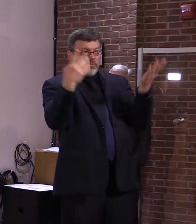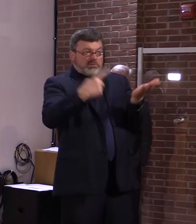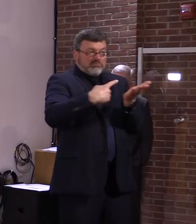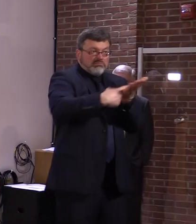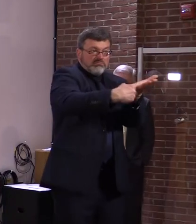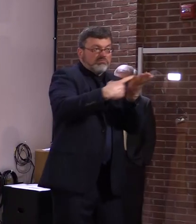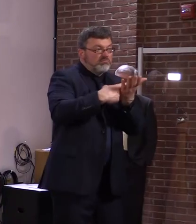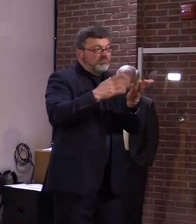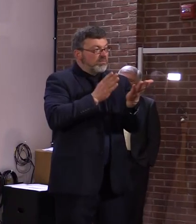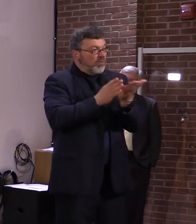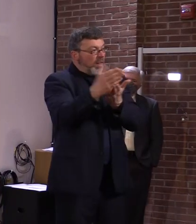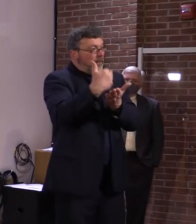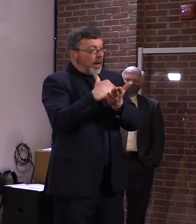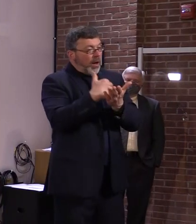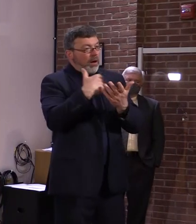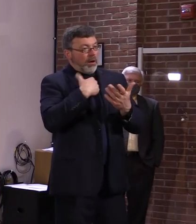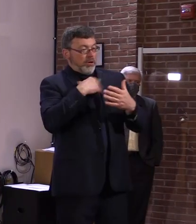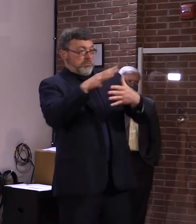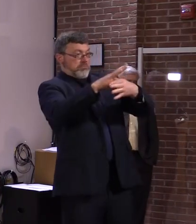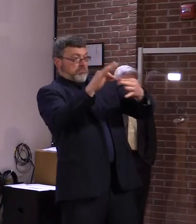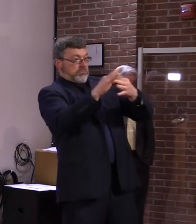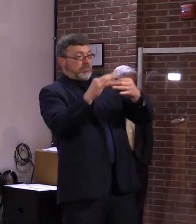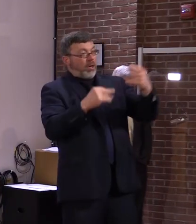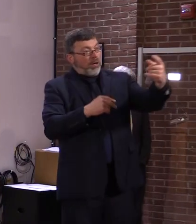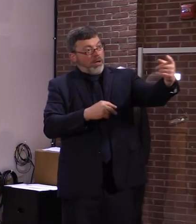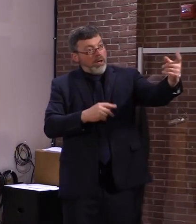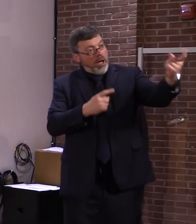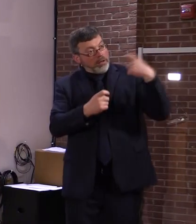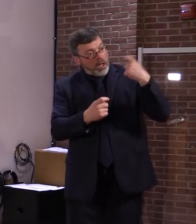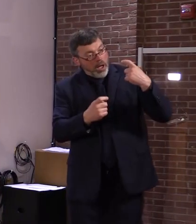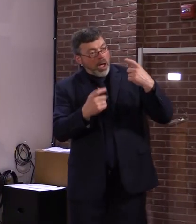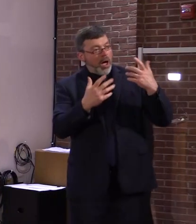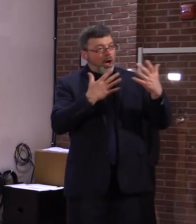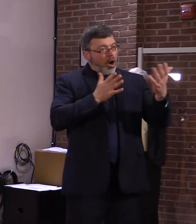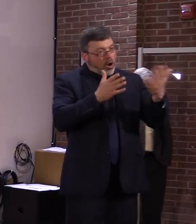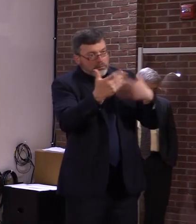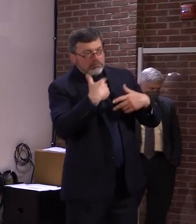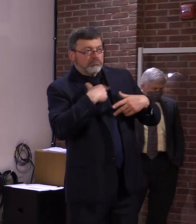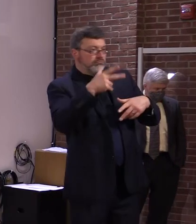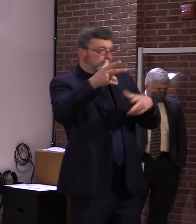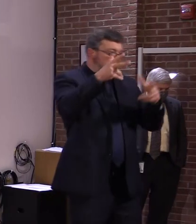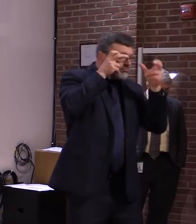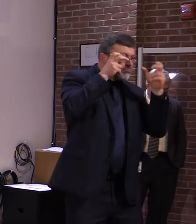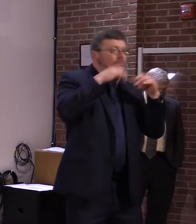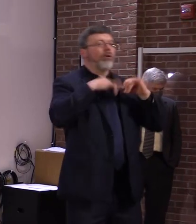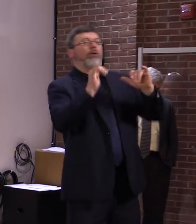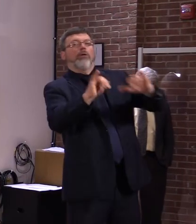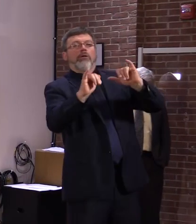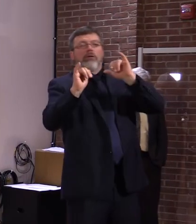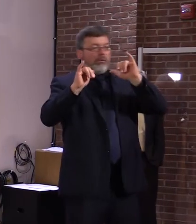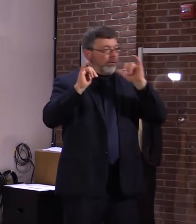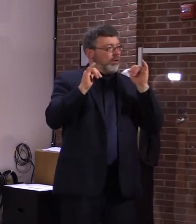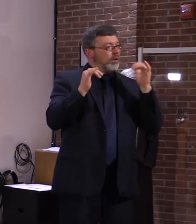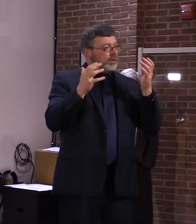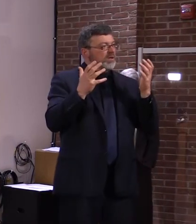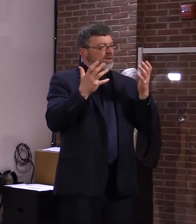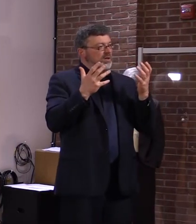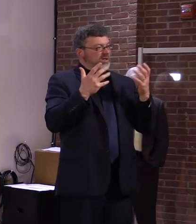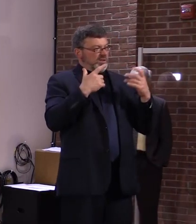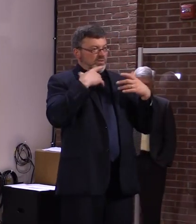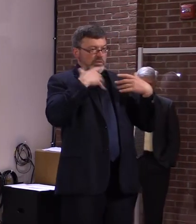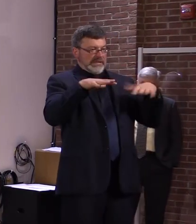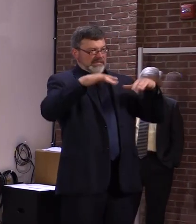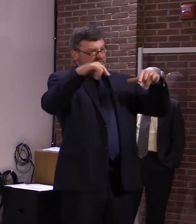to hear again what's going on in your communities. So, I think there's just a lot of positives, but we're going to have